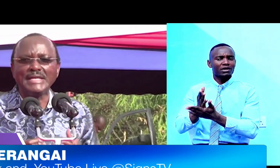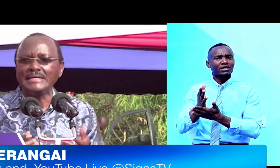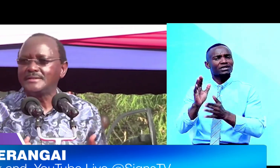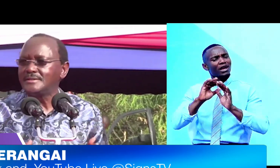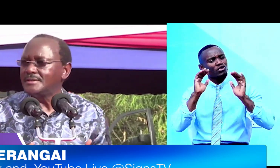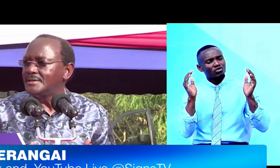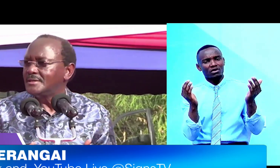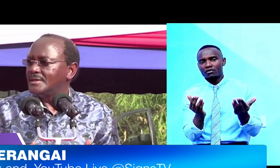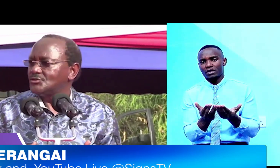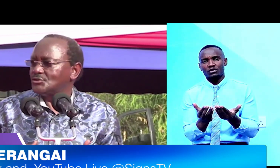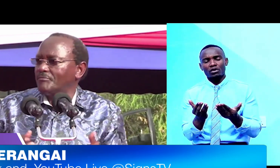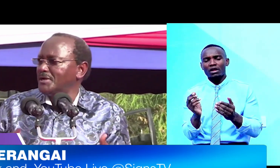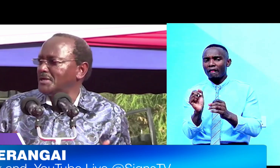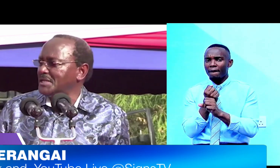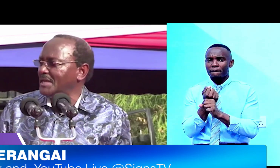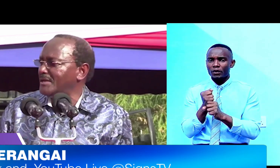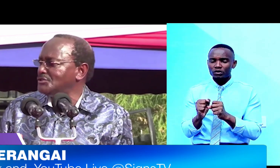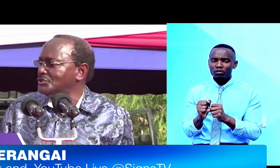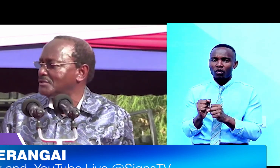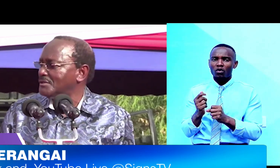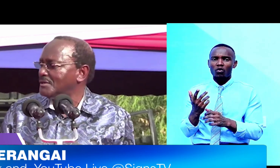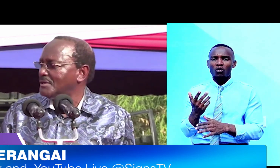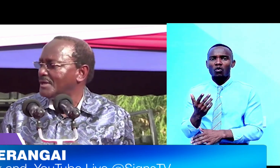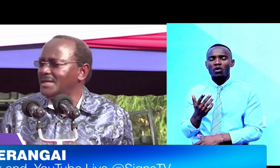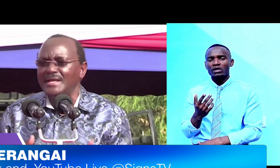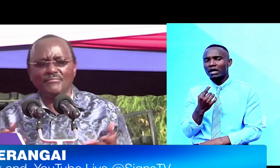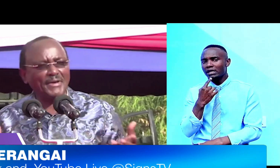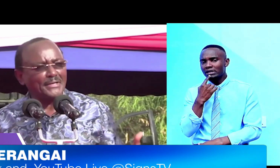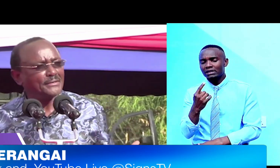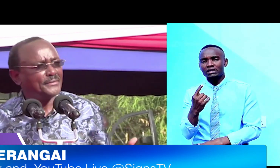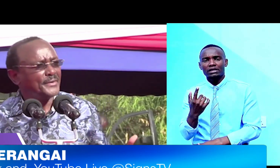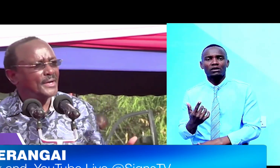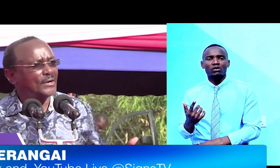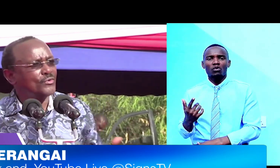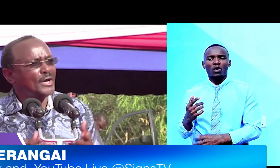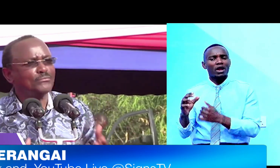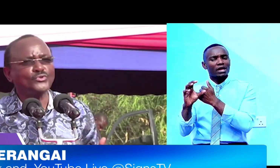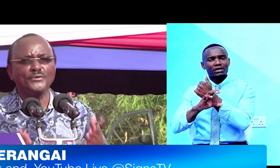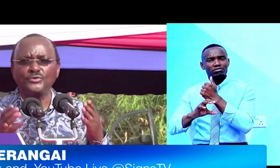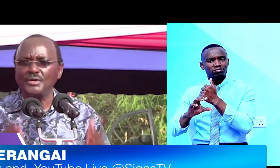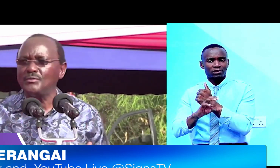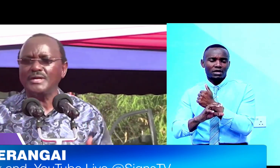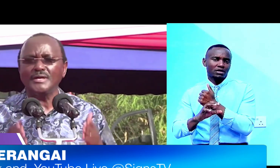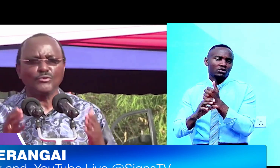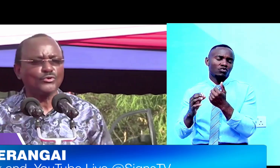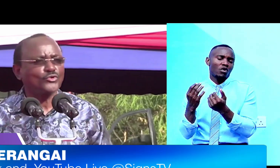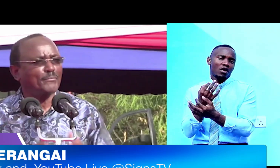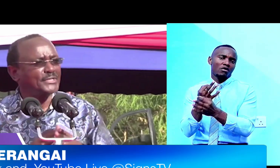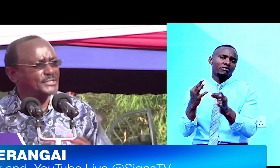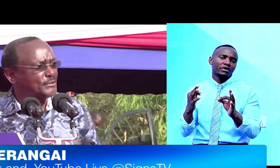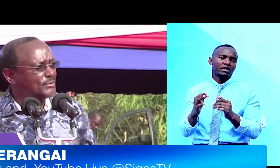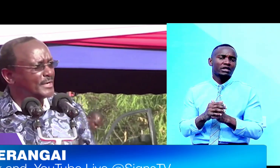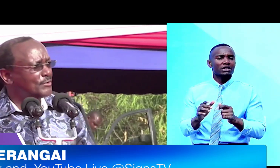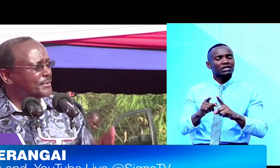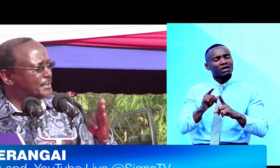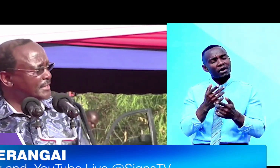plead sovereignty ya nchi. In any event, hakuna mtu ajui William Ruto ameshindwa na